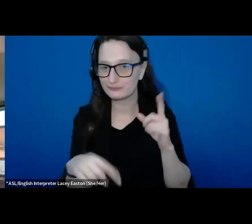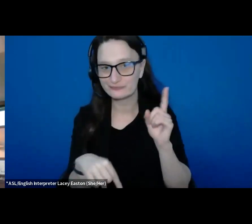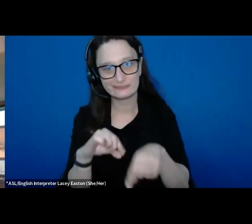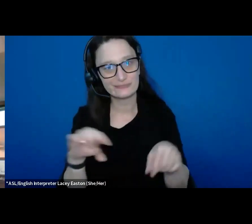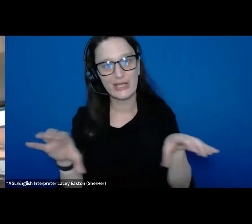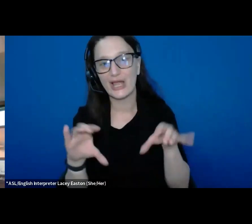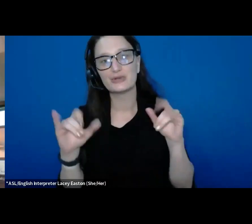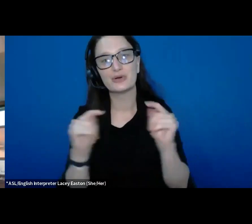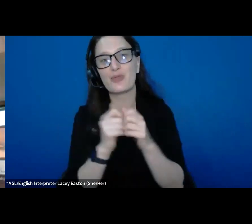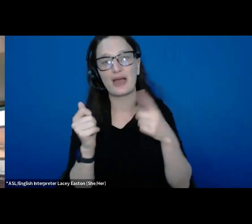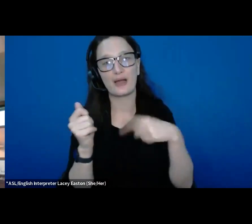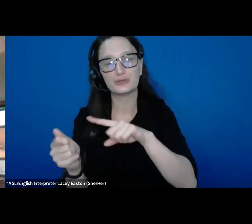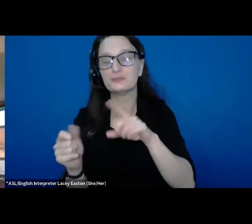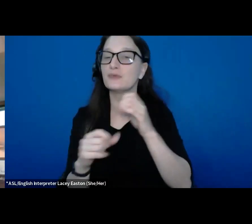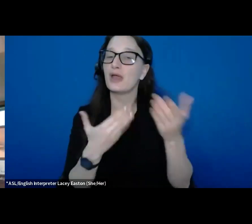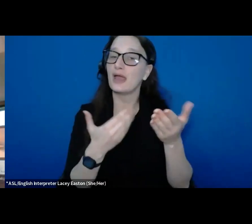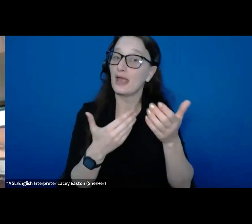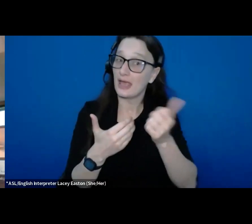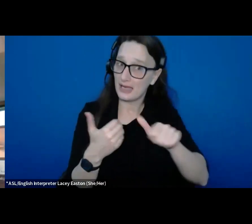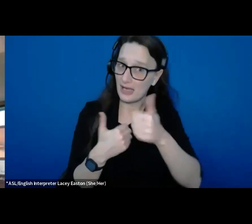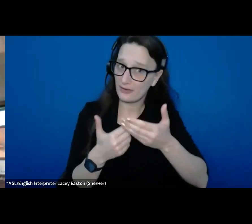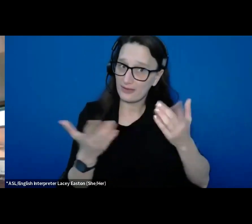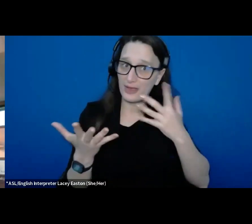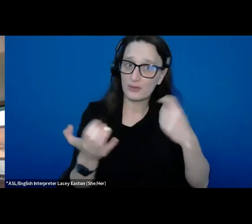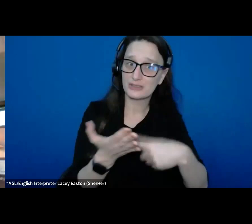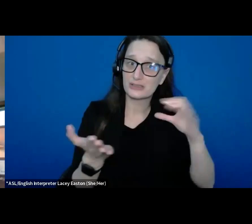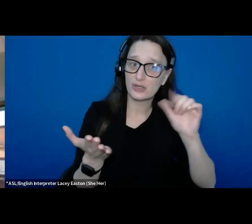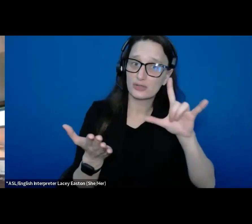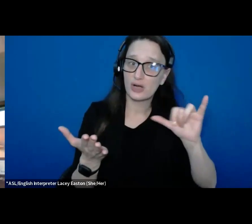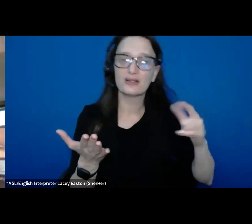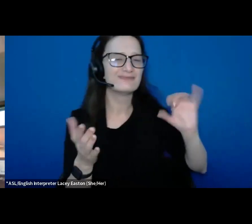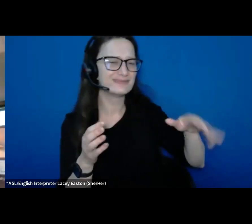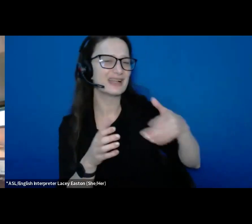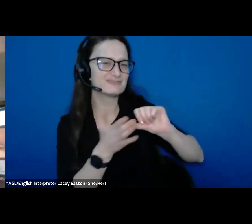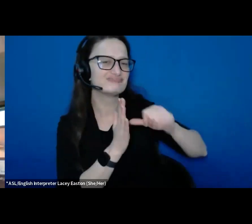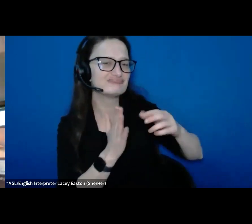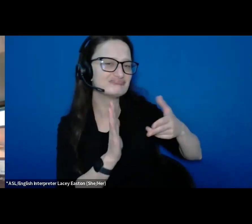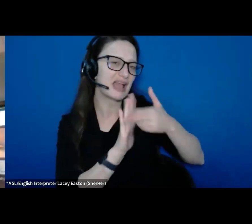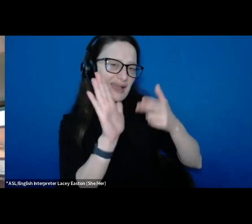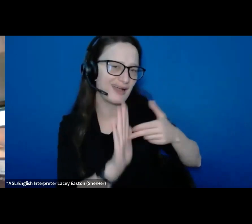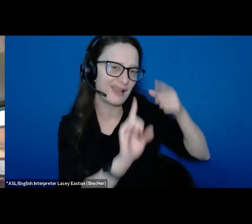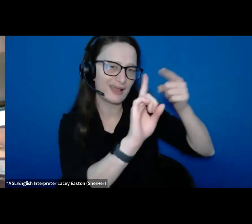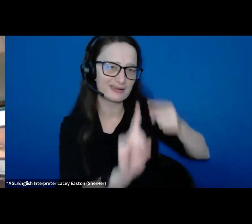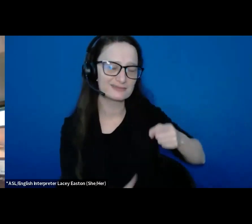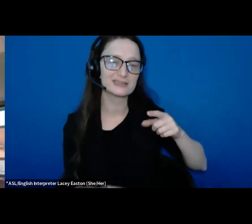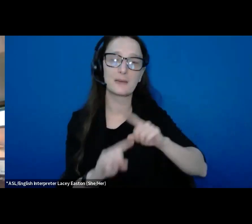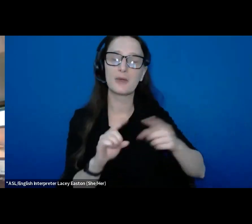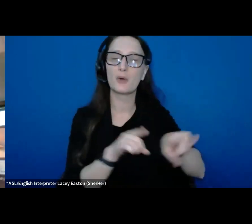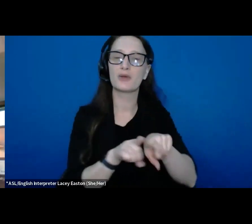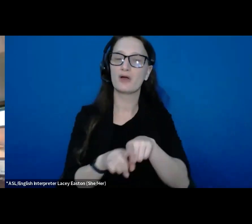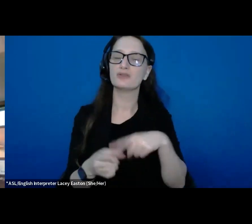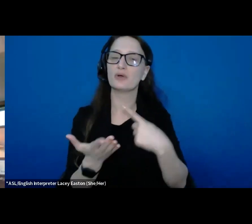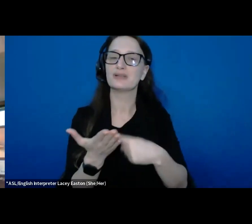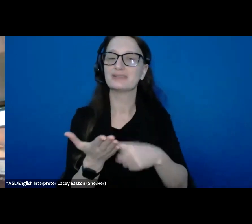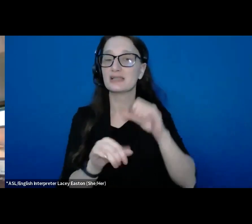Carly? Those were pretty much the highlights. We also kind of discussed just where some of the employment grants